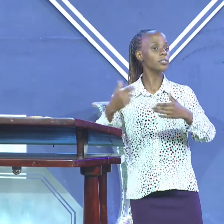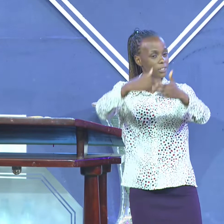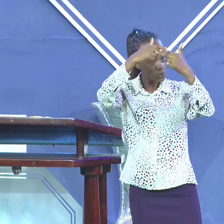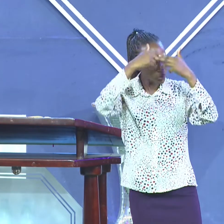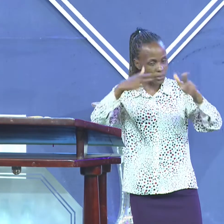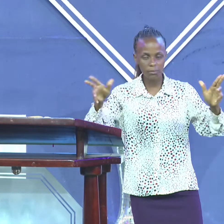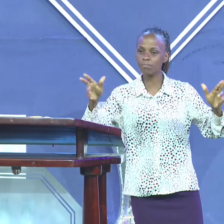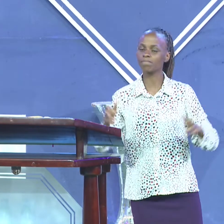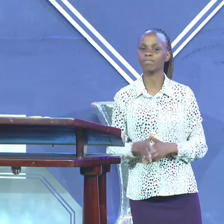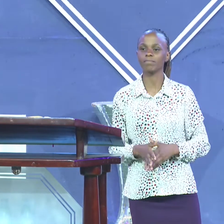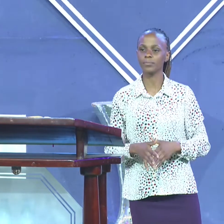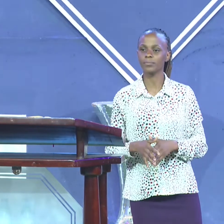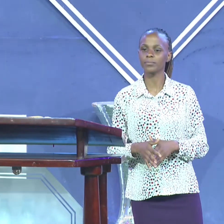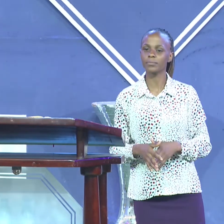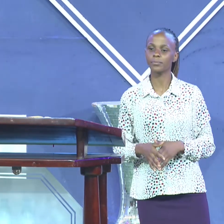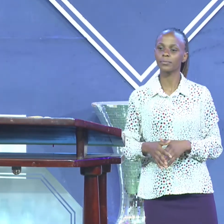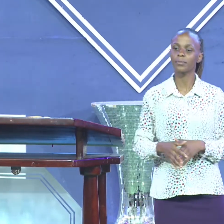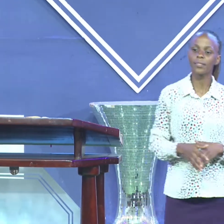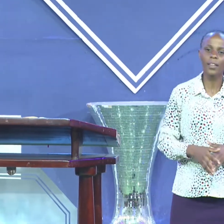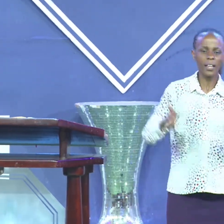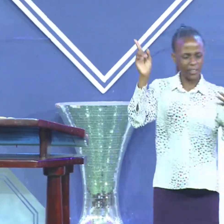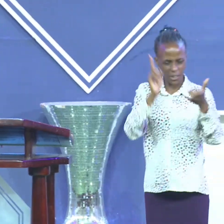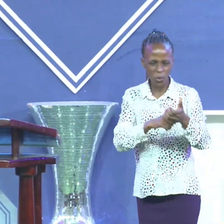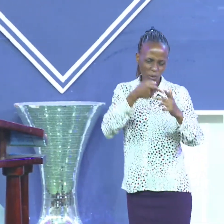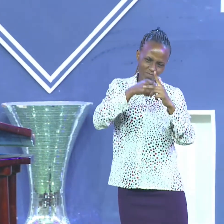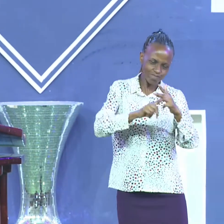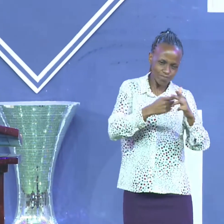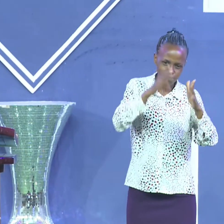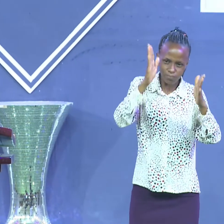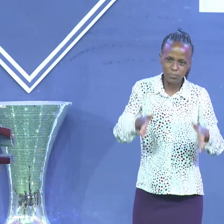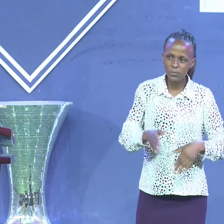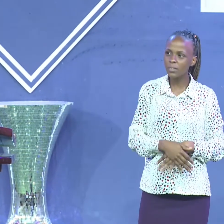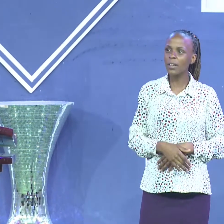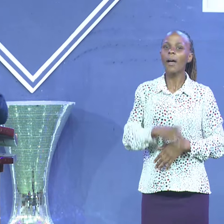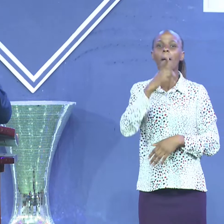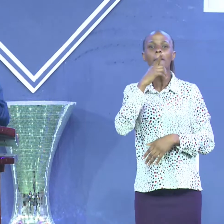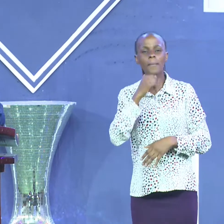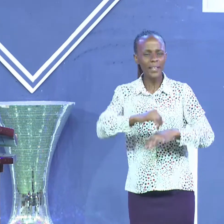car would leave that place. They brought to the